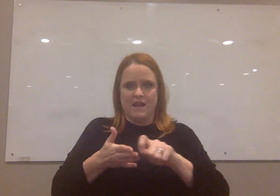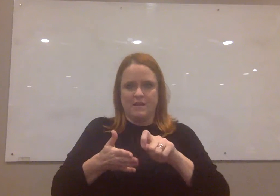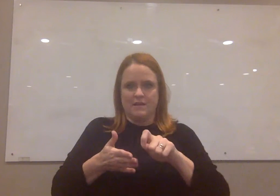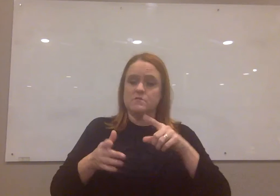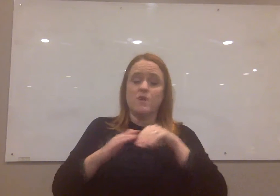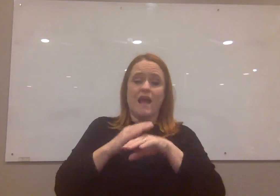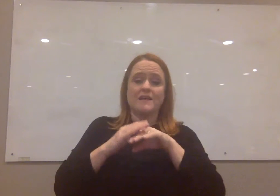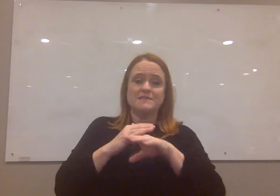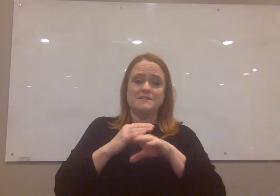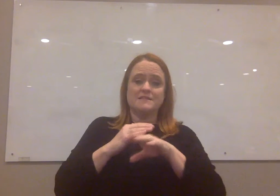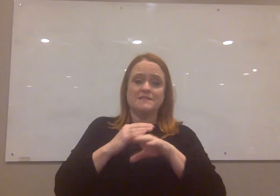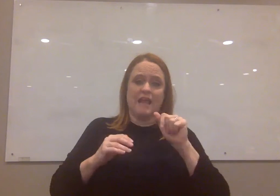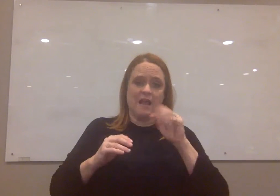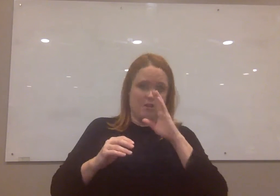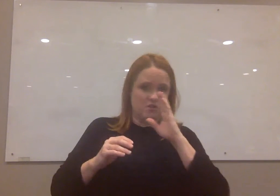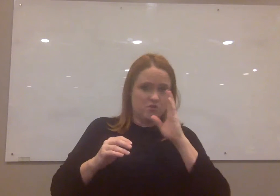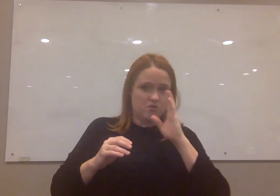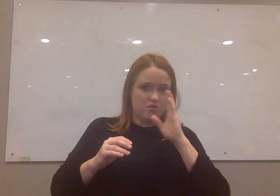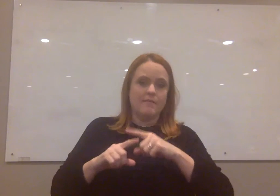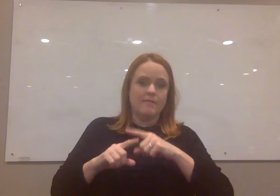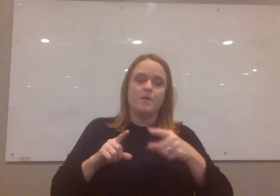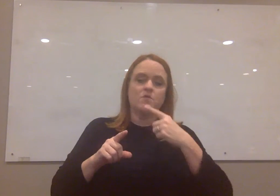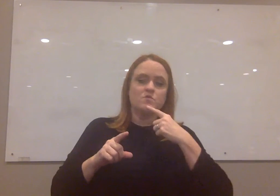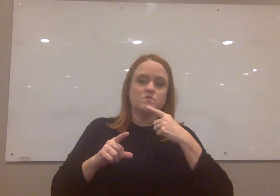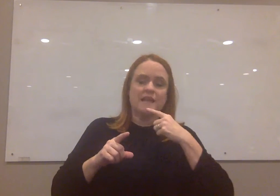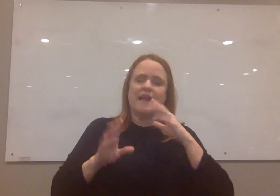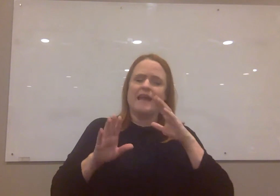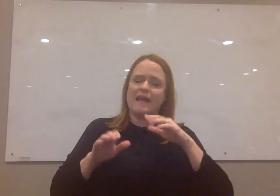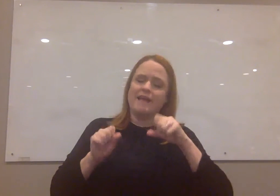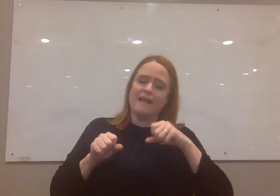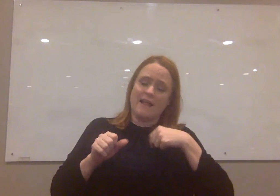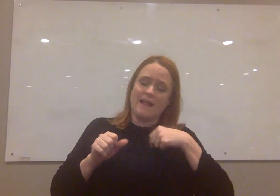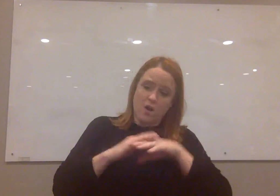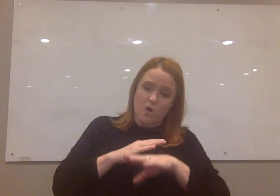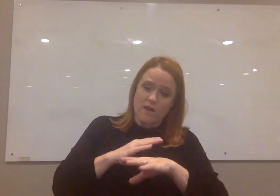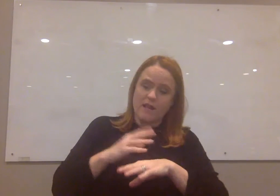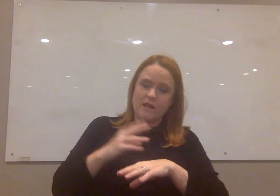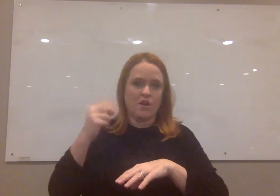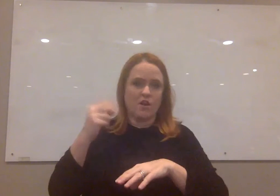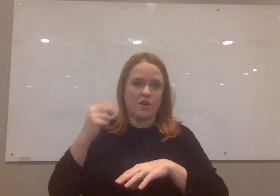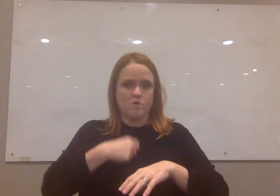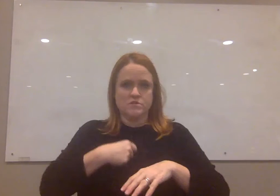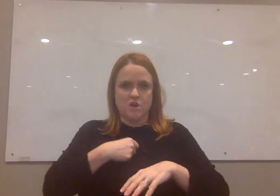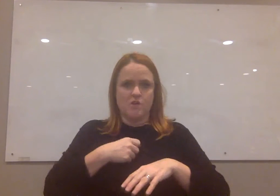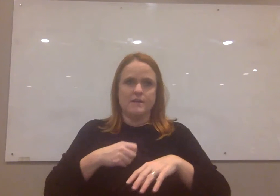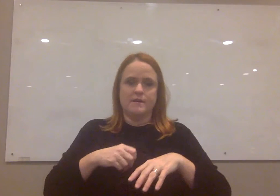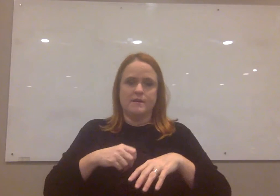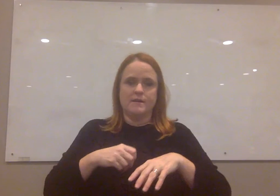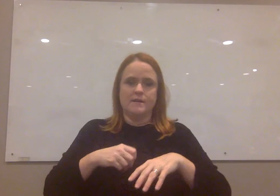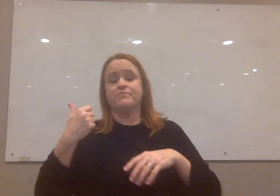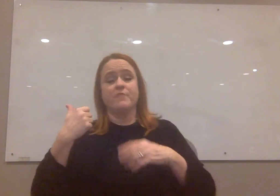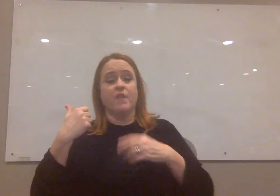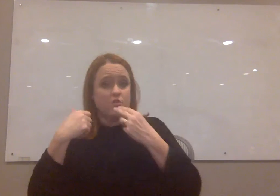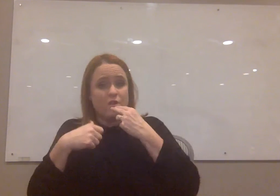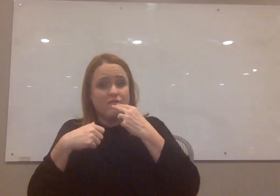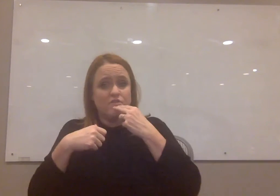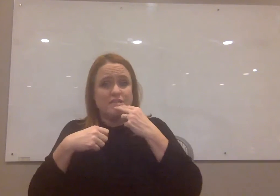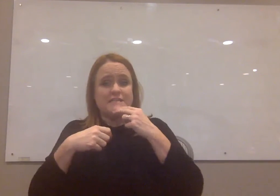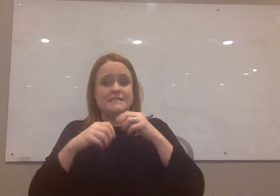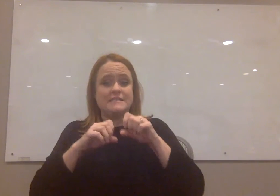directly, but you're saying, hey, can I go in? No, sorry. And the referee system actually is one of the ways that